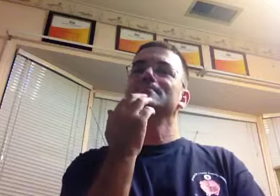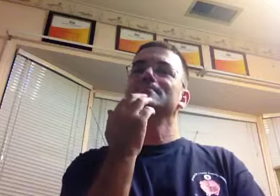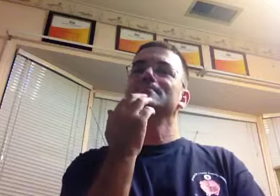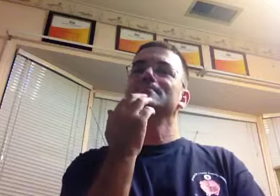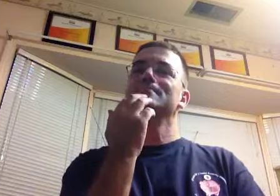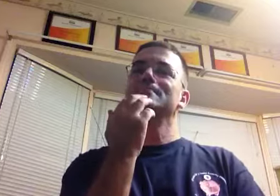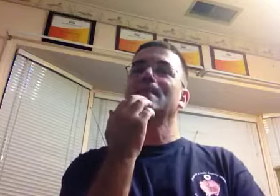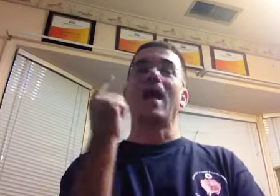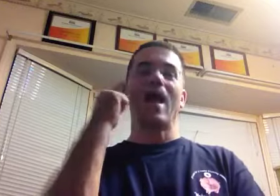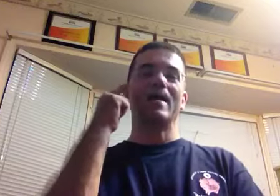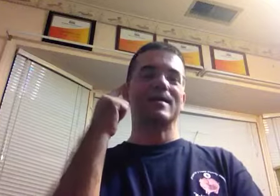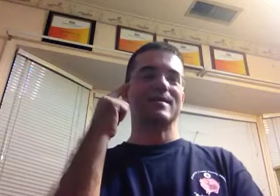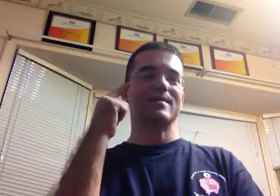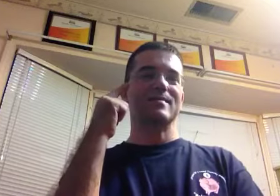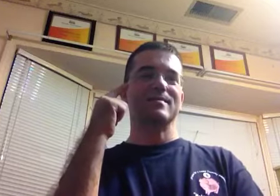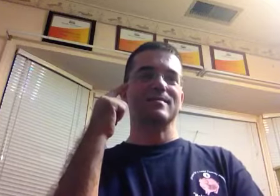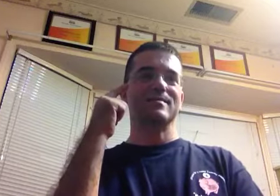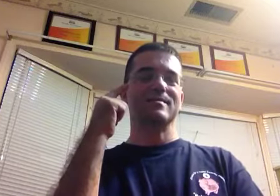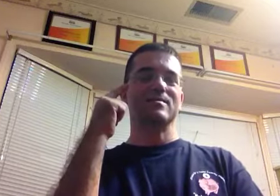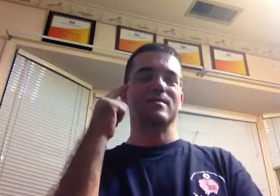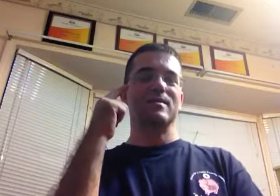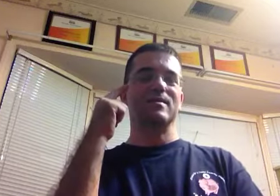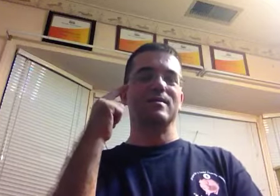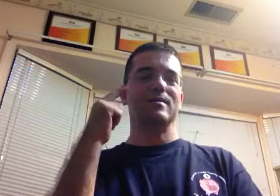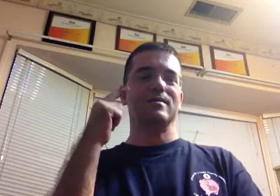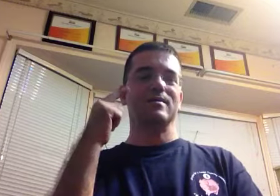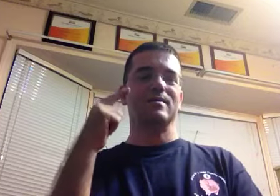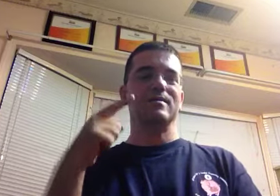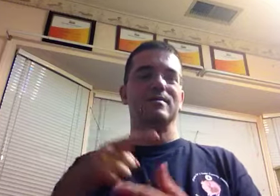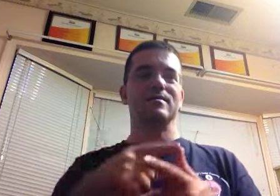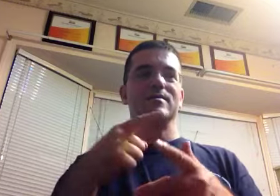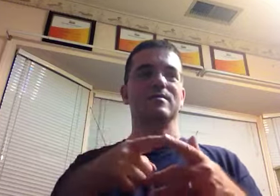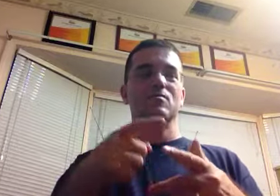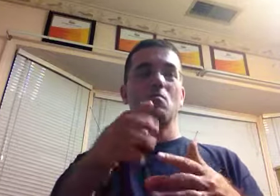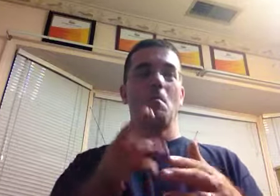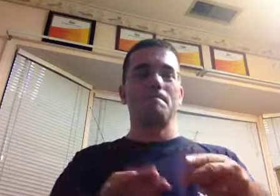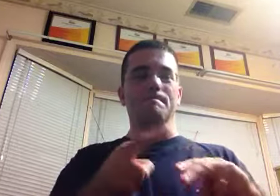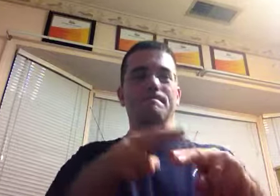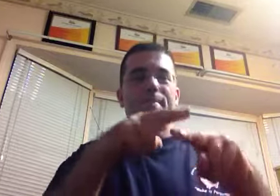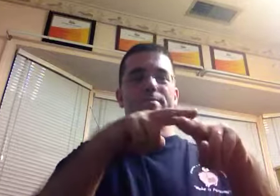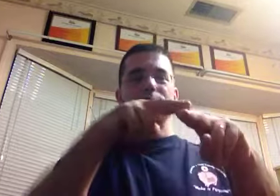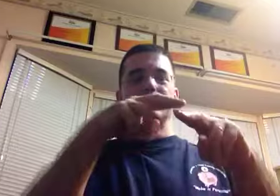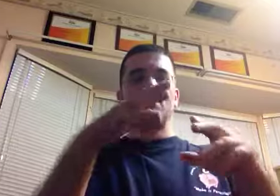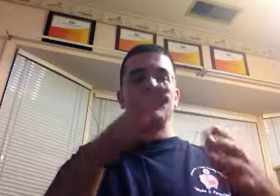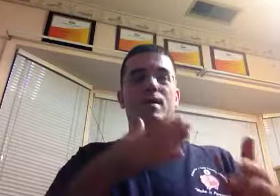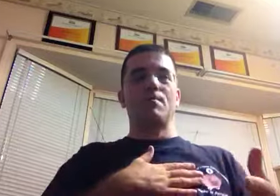I guess just until I build some capital, I guess, and am able to get my own ground, I suppose.